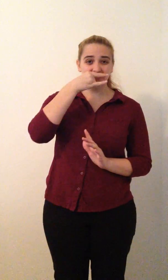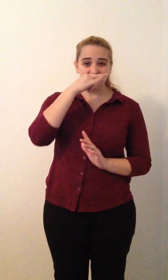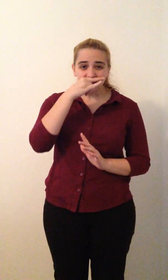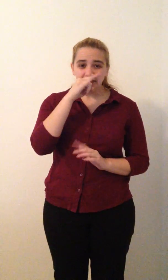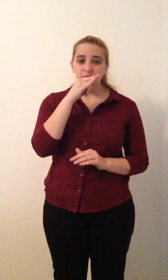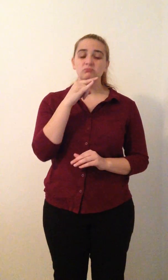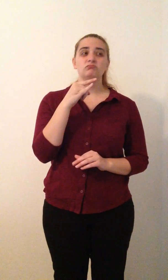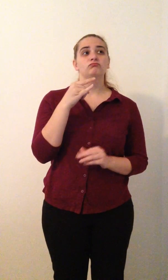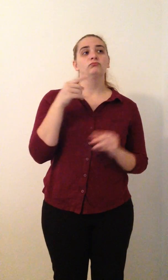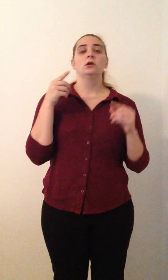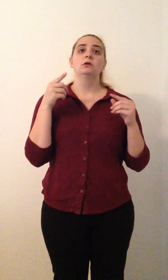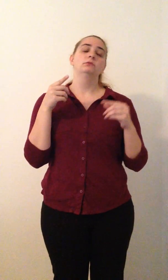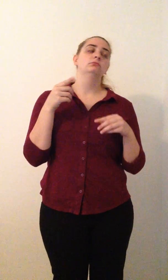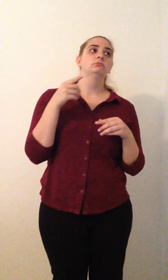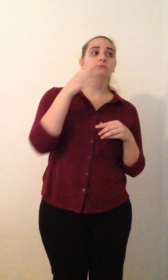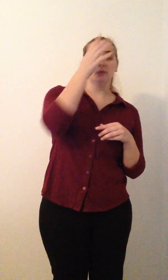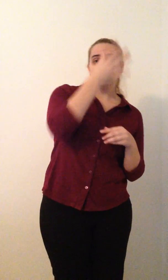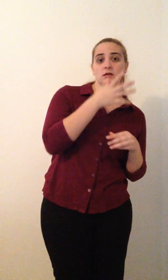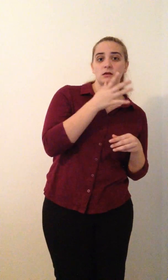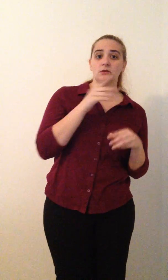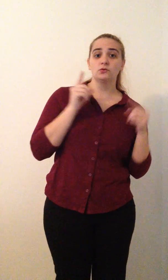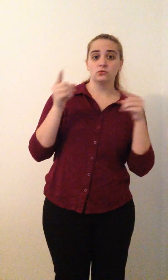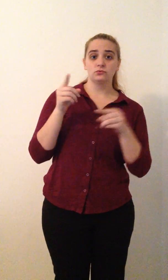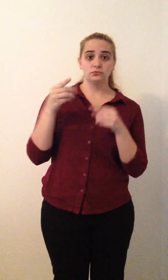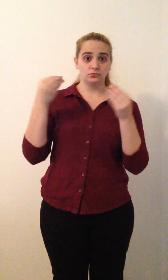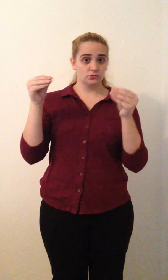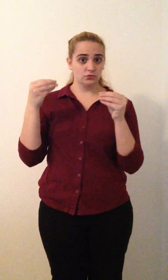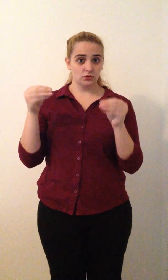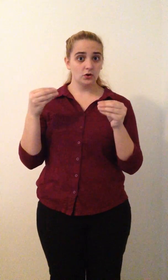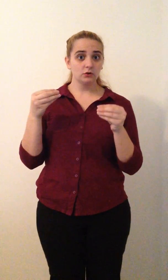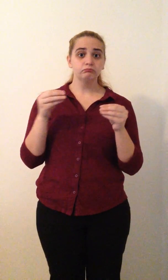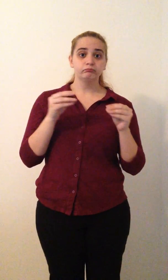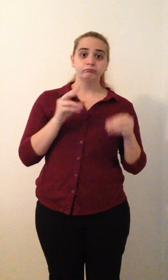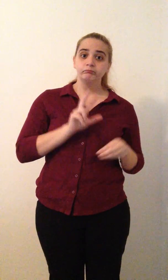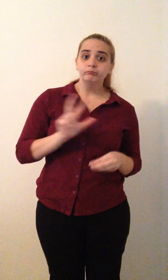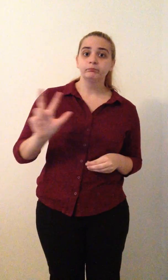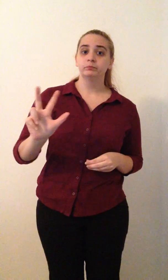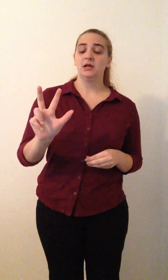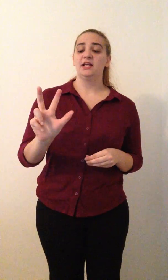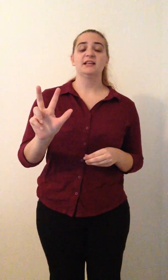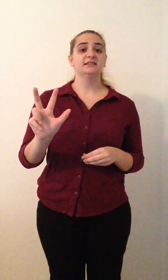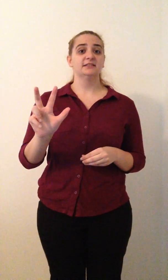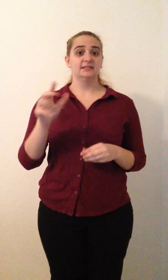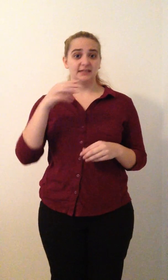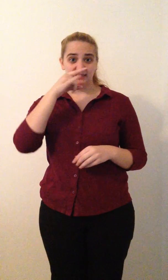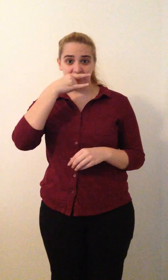Crying, shuts down, on the floor, bawling, inconsolable. That's the primal panic.